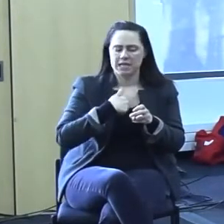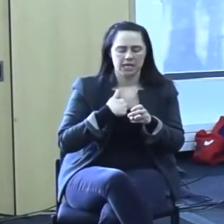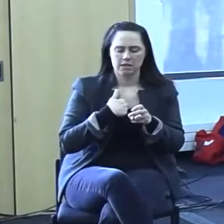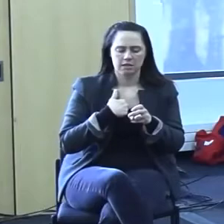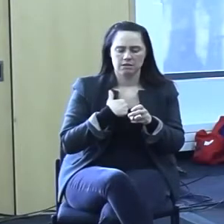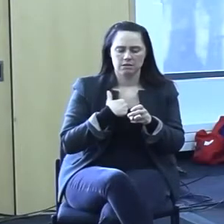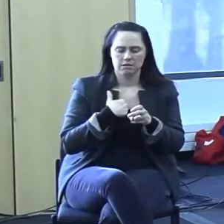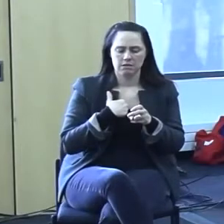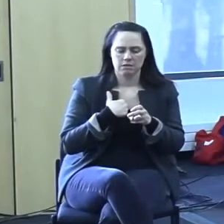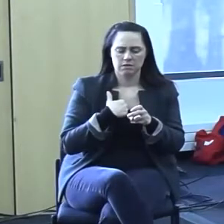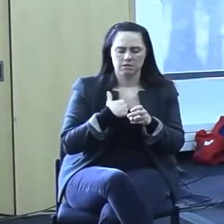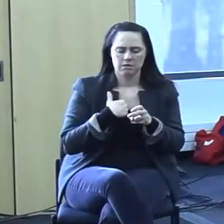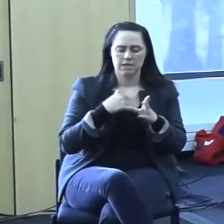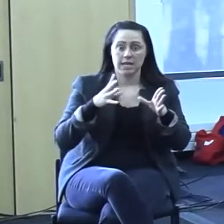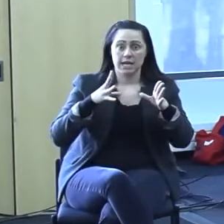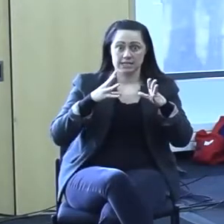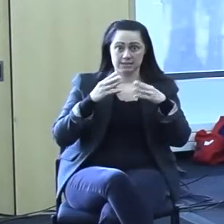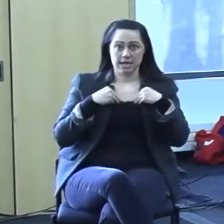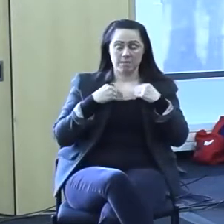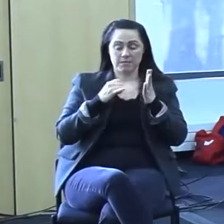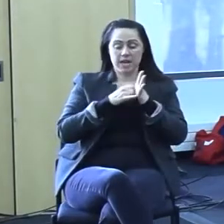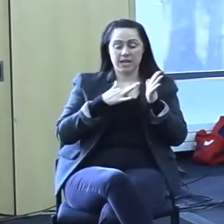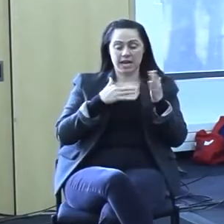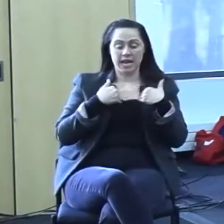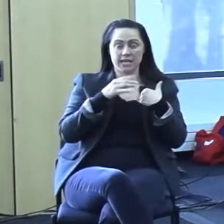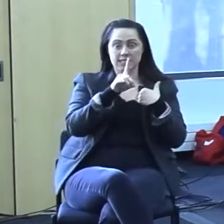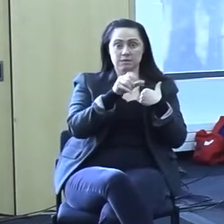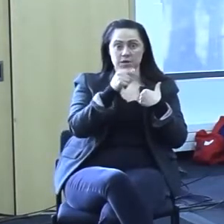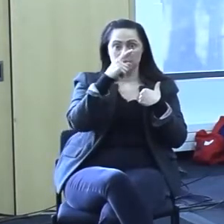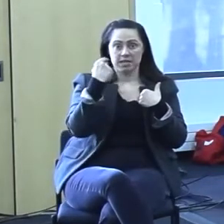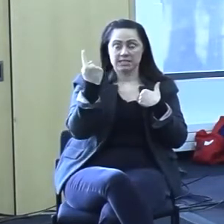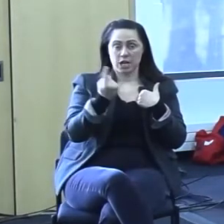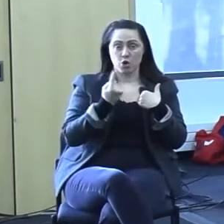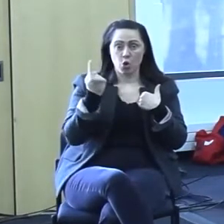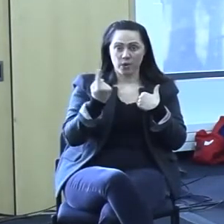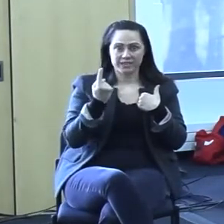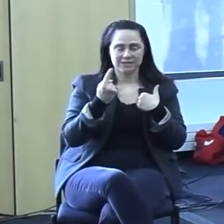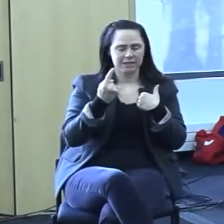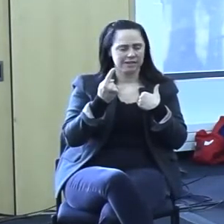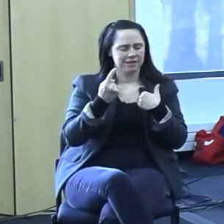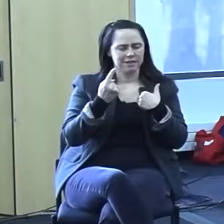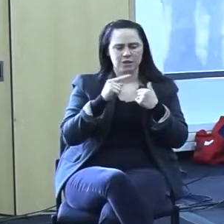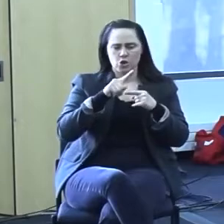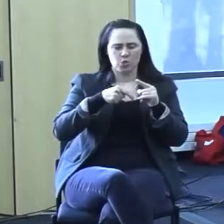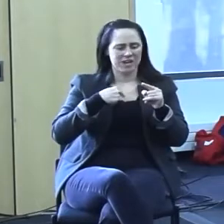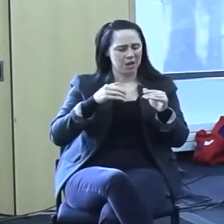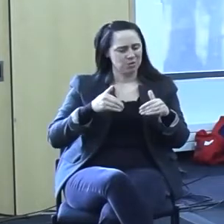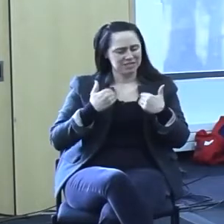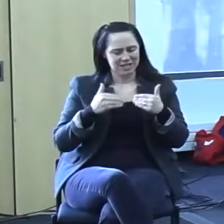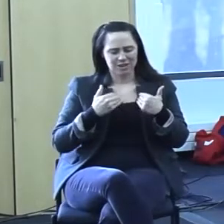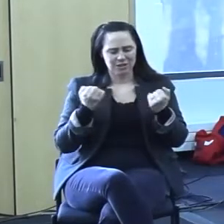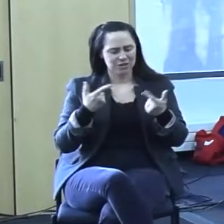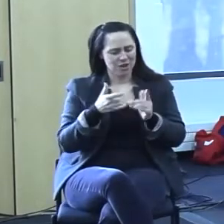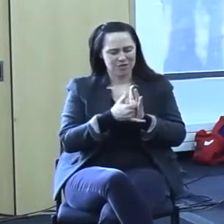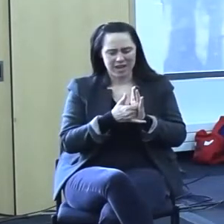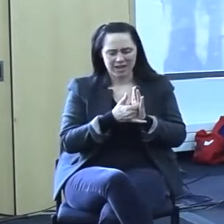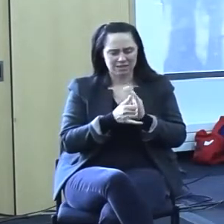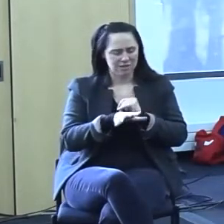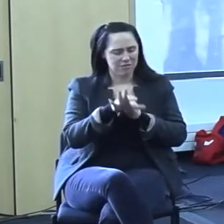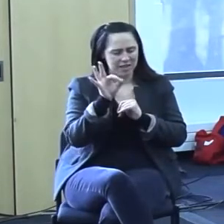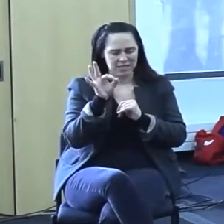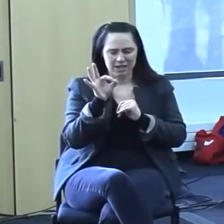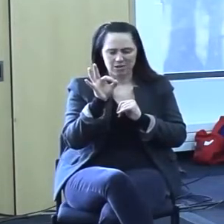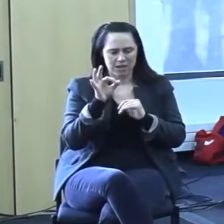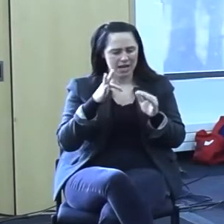like accept that I had a disability because I never, like when I was younger and all that, finding